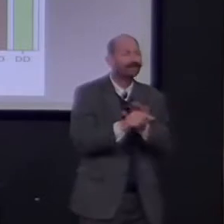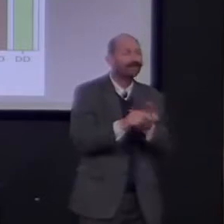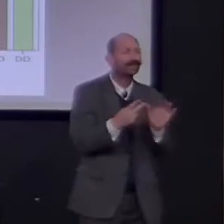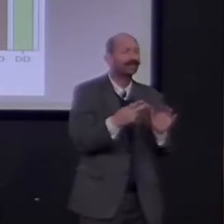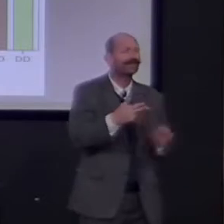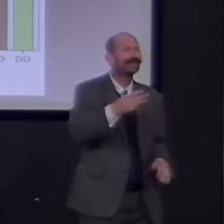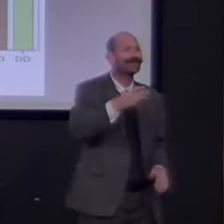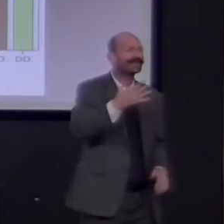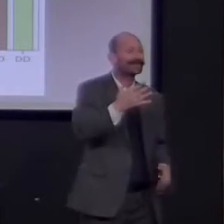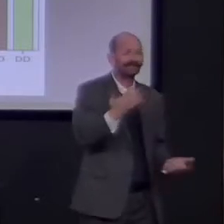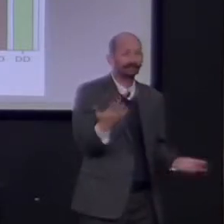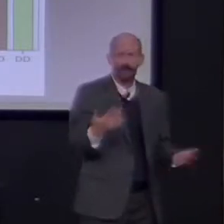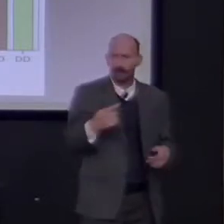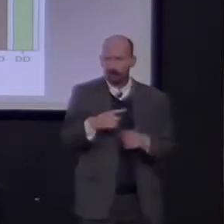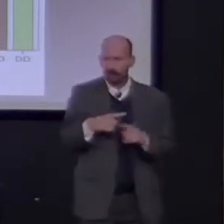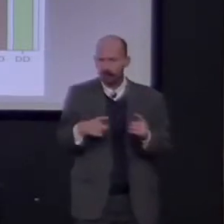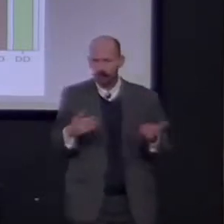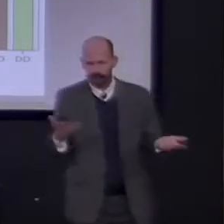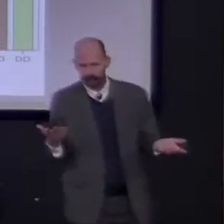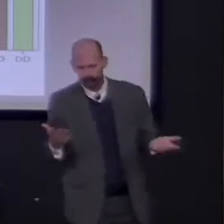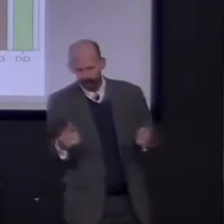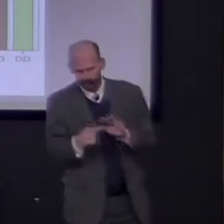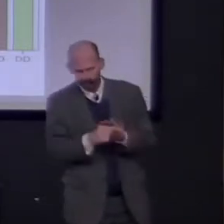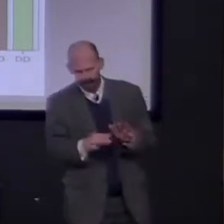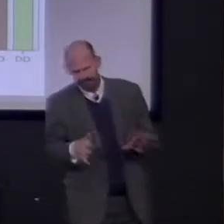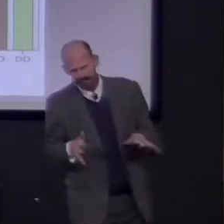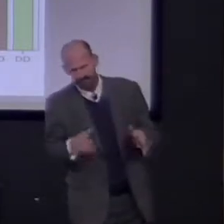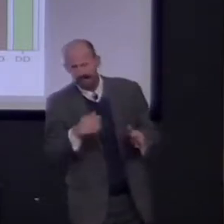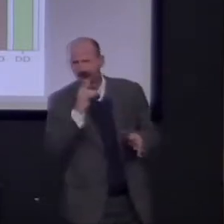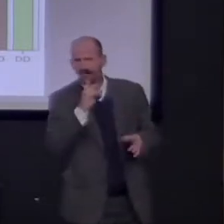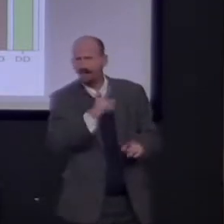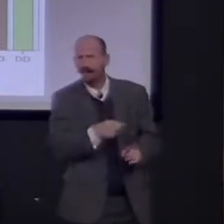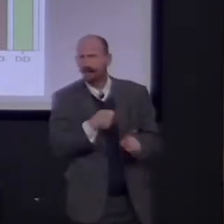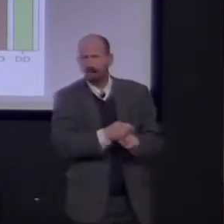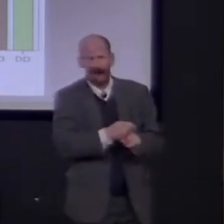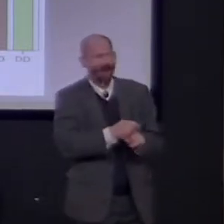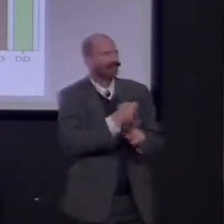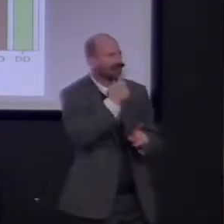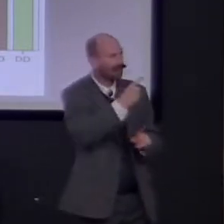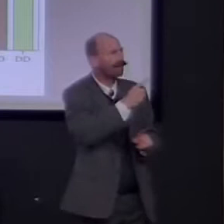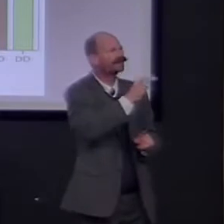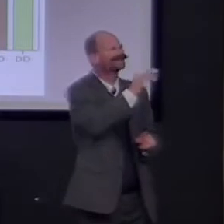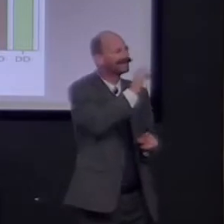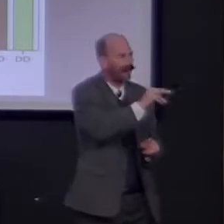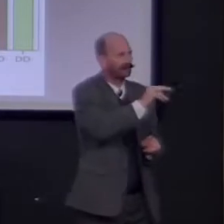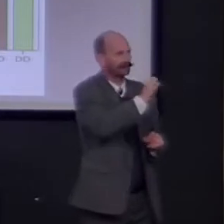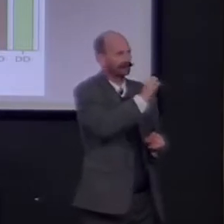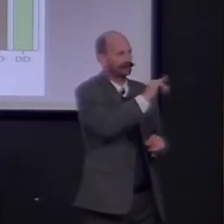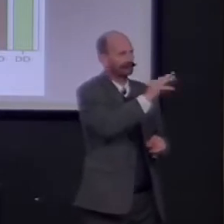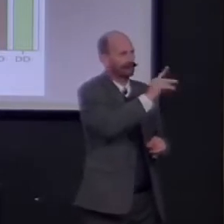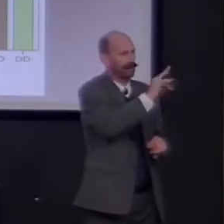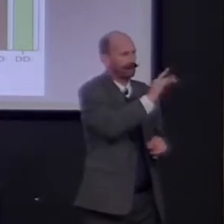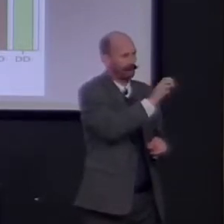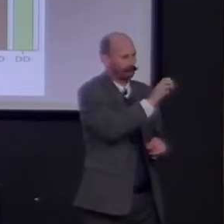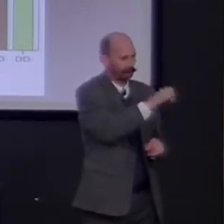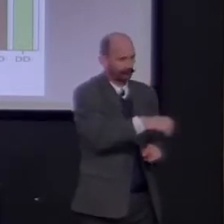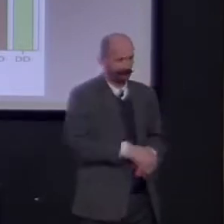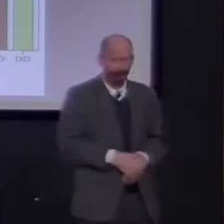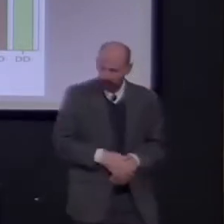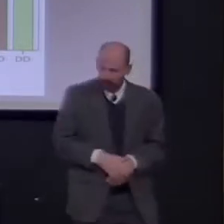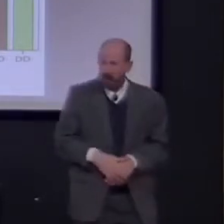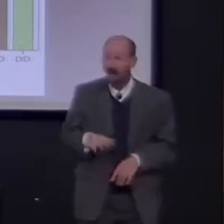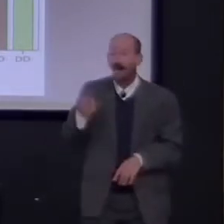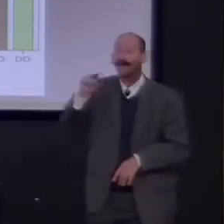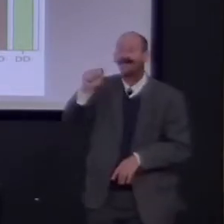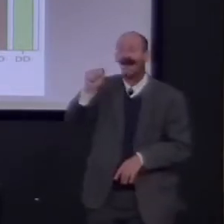grades the differences were non-significant. So consistent with Nadia's data and also consistent with a lot of other data